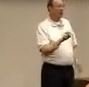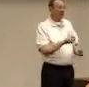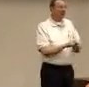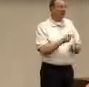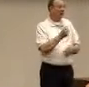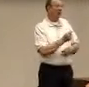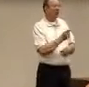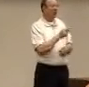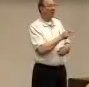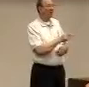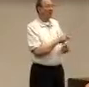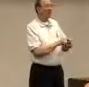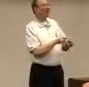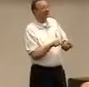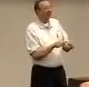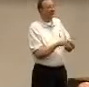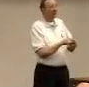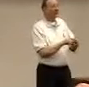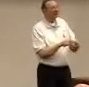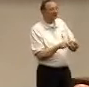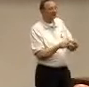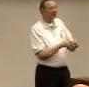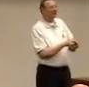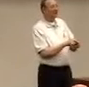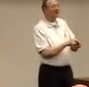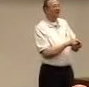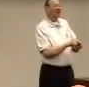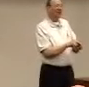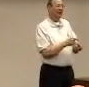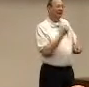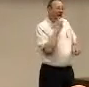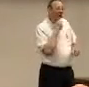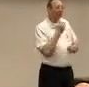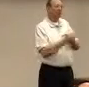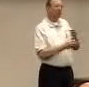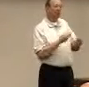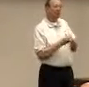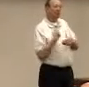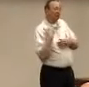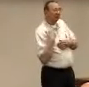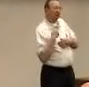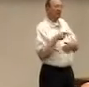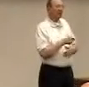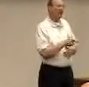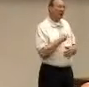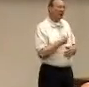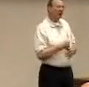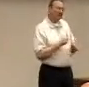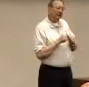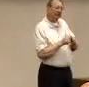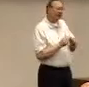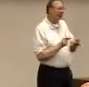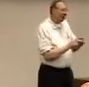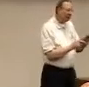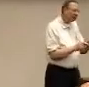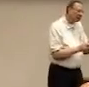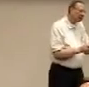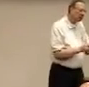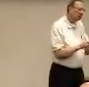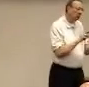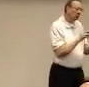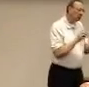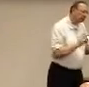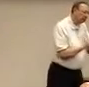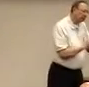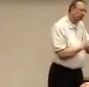a journey. Like anybody, he's kind of fallen at times, and he struggled. He's let the cares and the worries of the world get in on him, and we have to continually